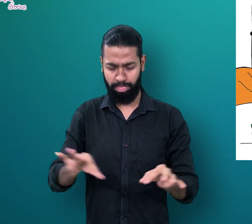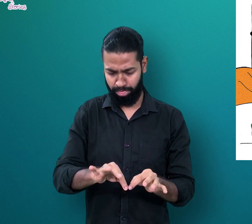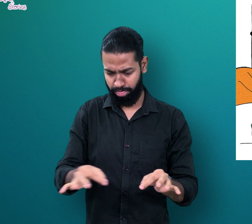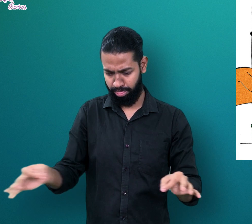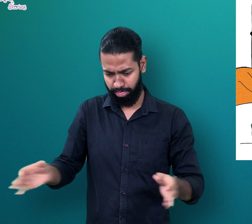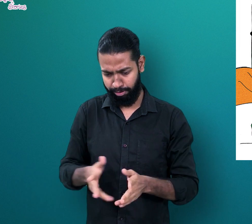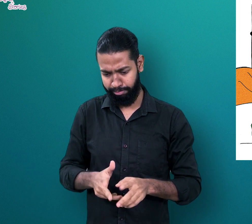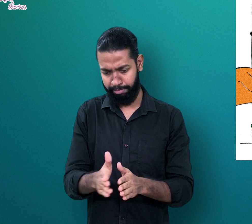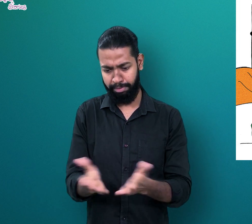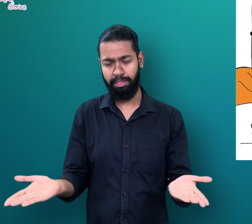It was worn and torn.